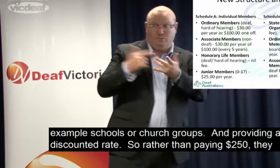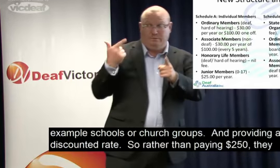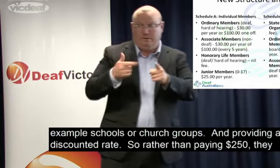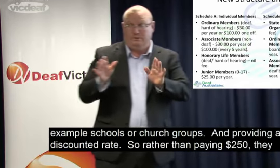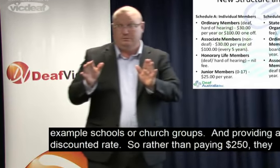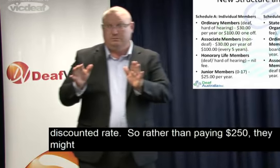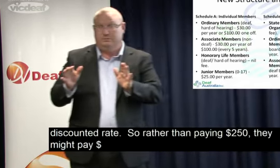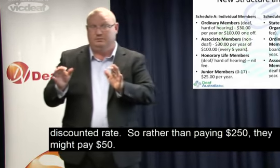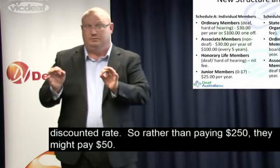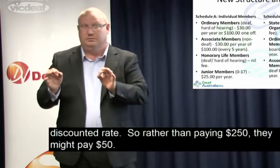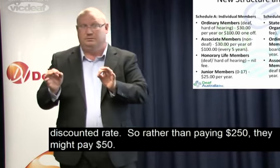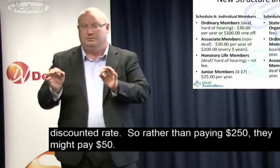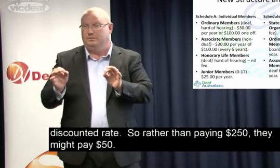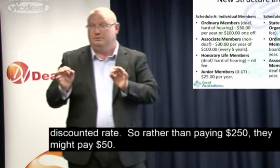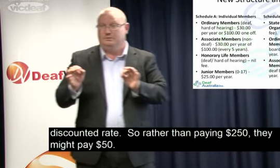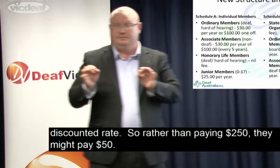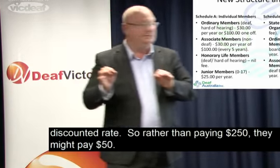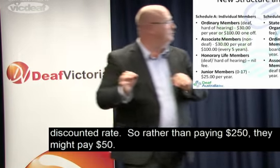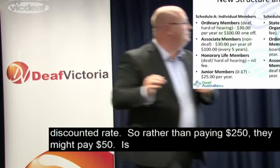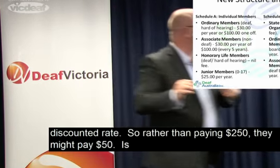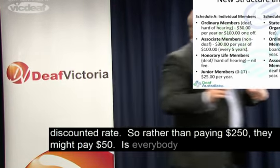Is everybody following me so far?